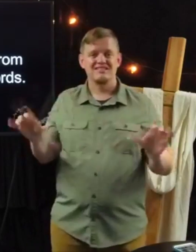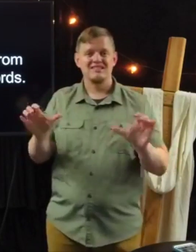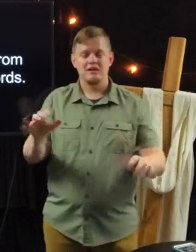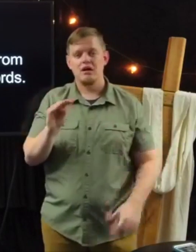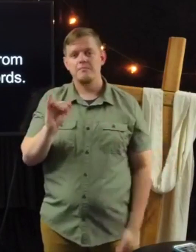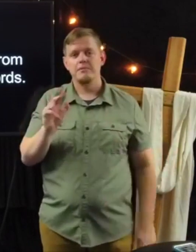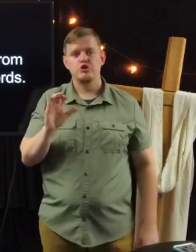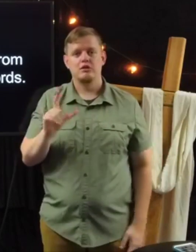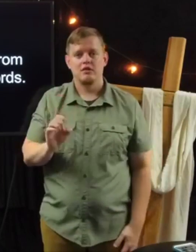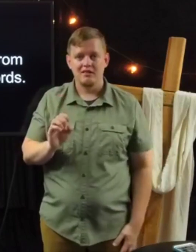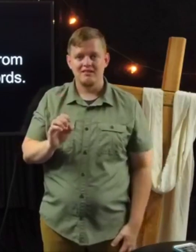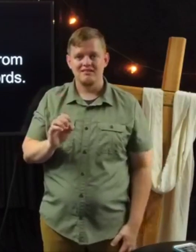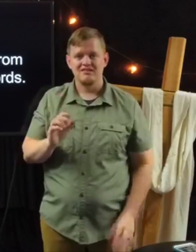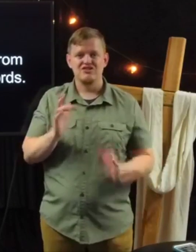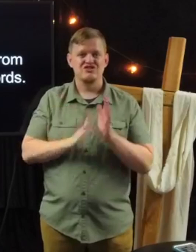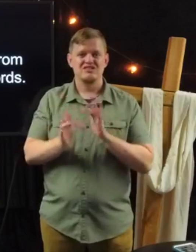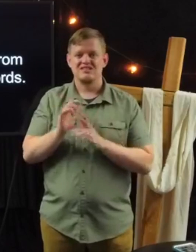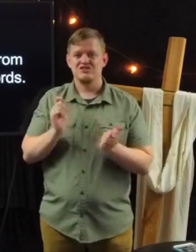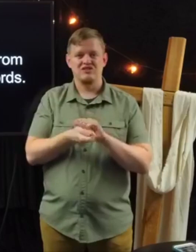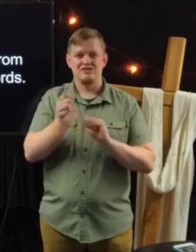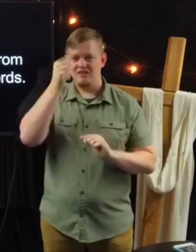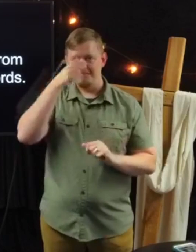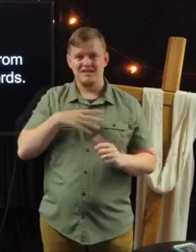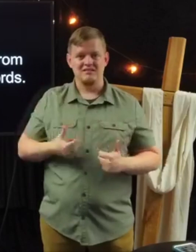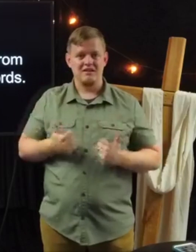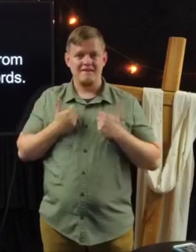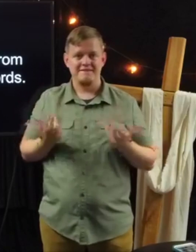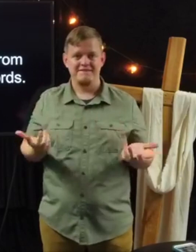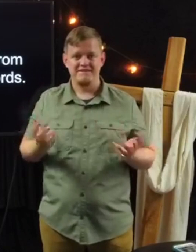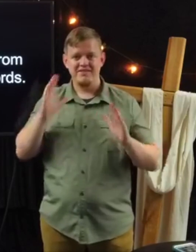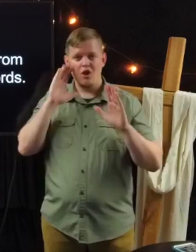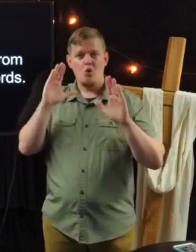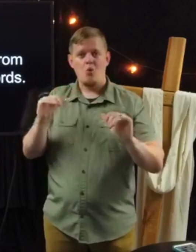Jesus freed this man from spiritual chains with words.